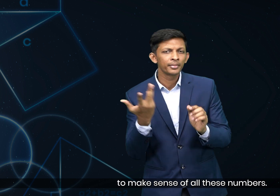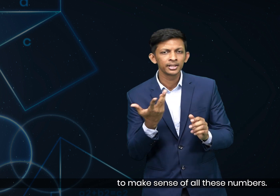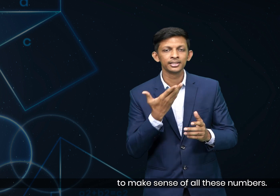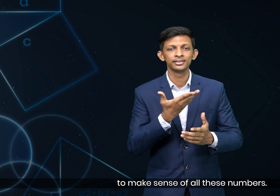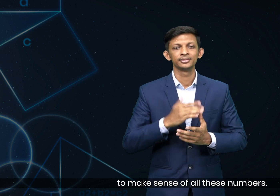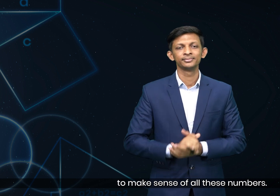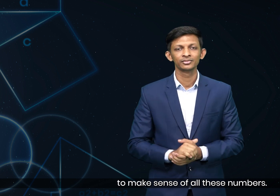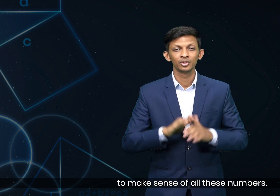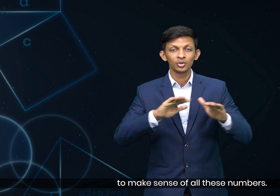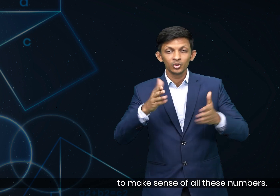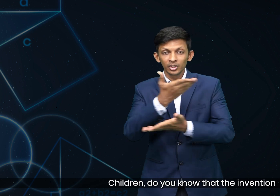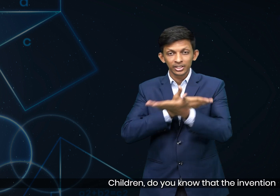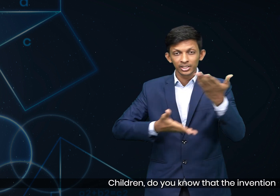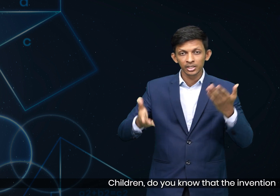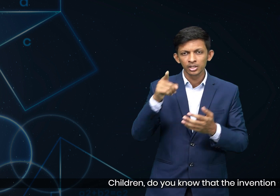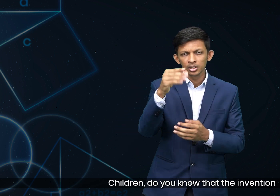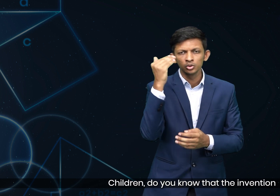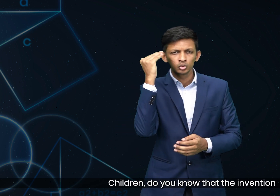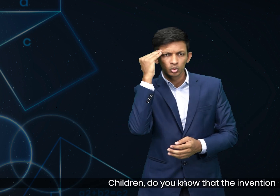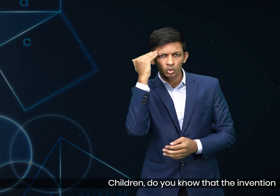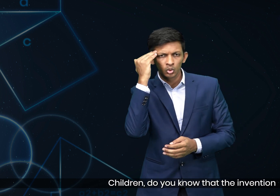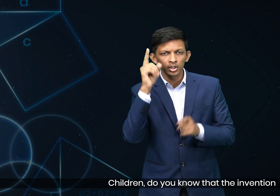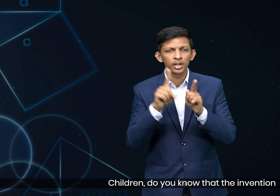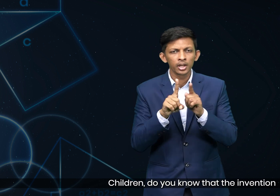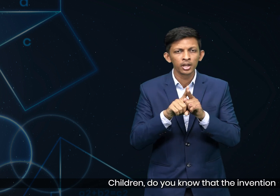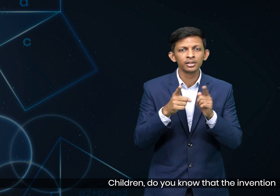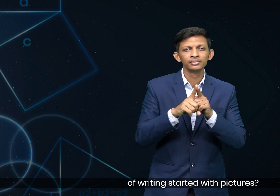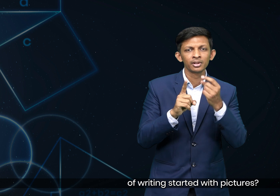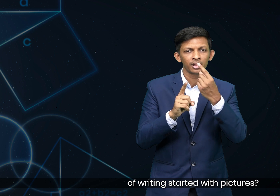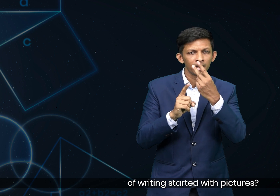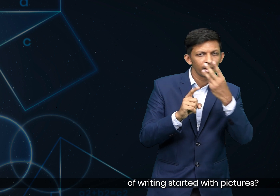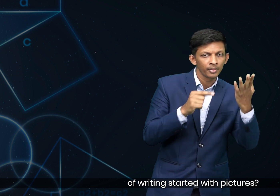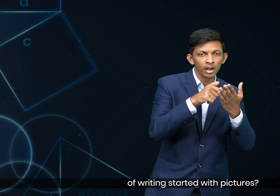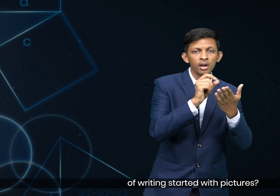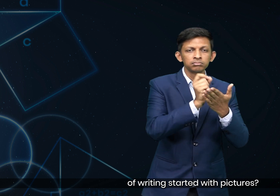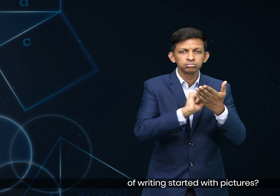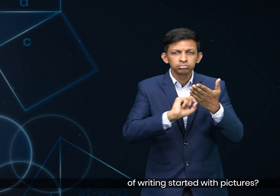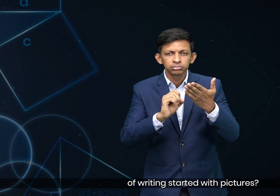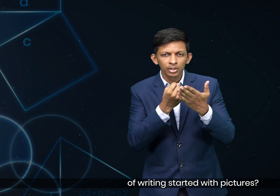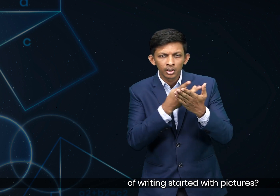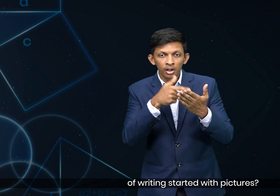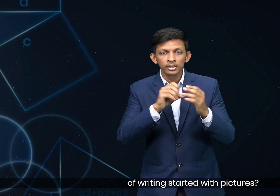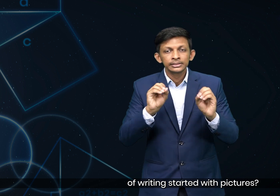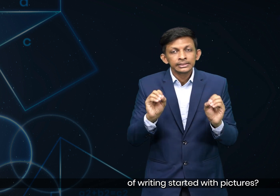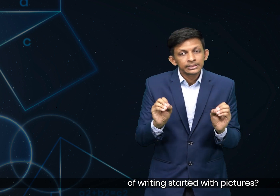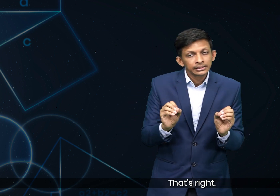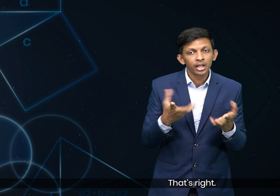numbers. Children, do you know that the invention of writing started with pictures? That's